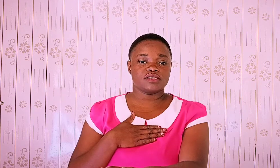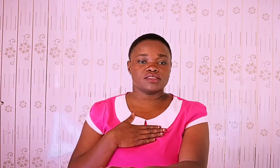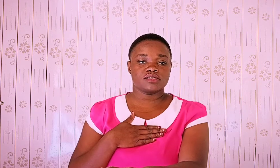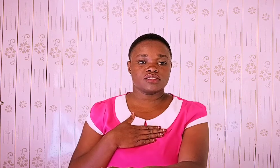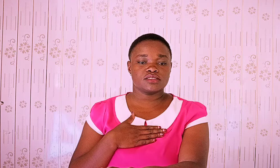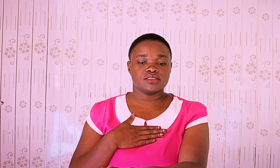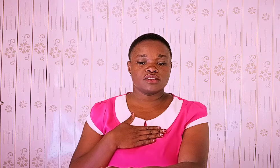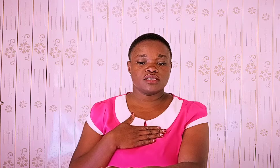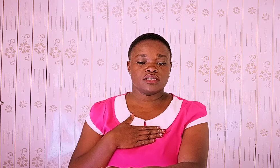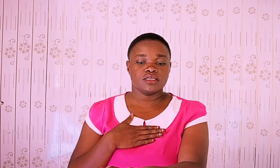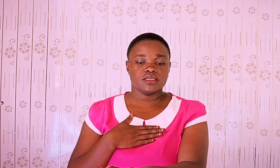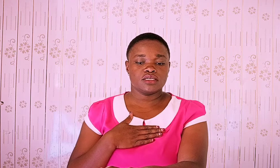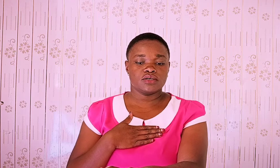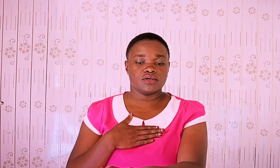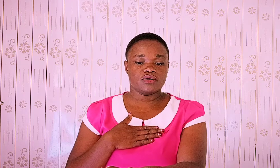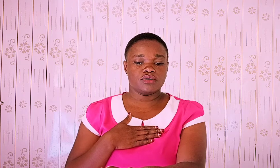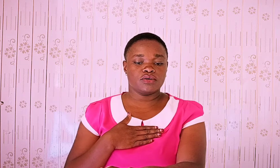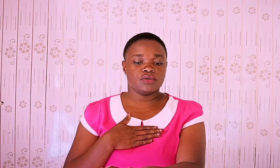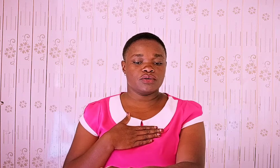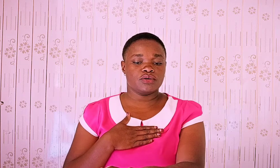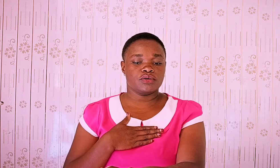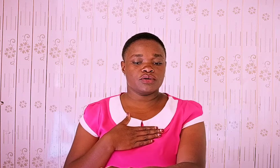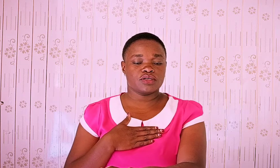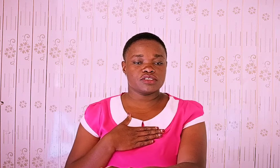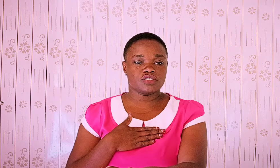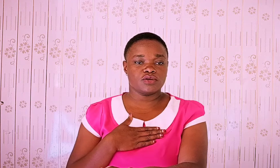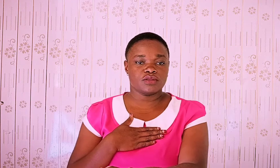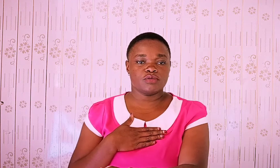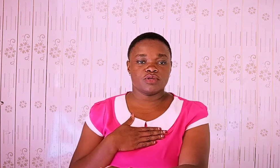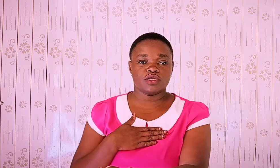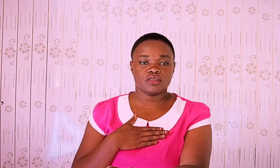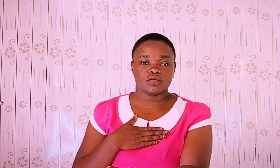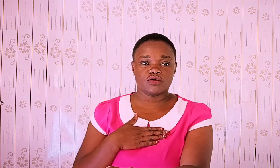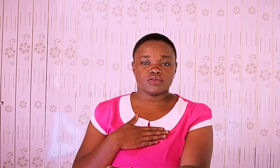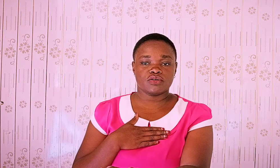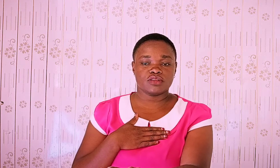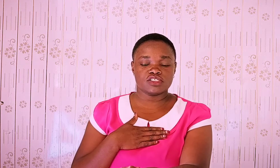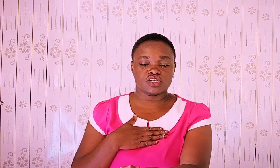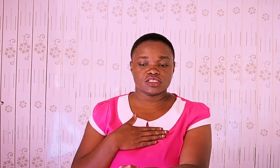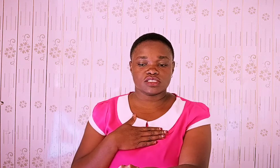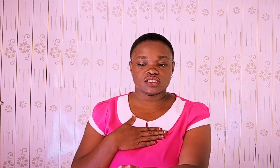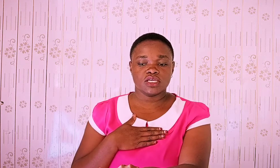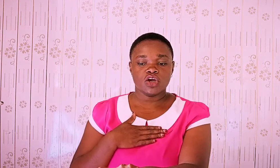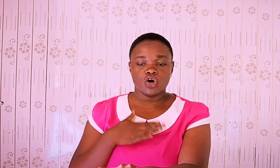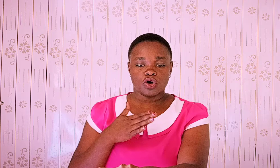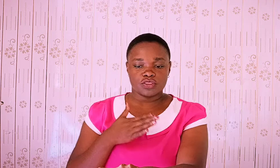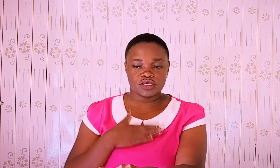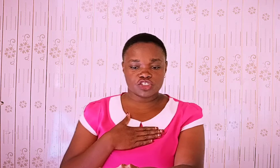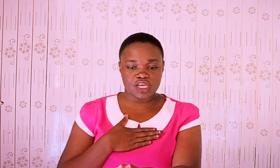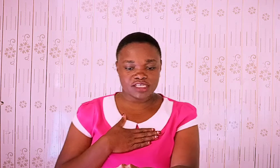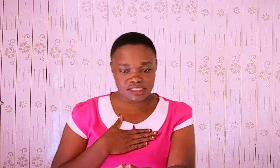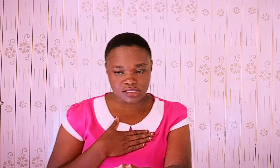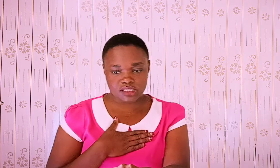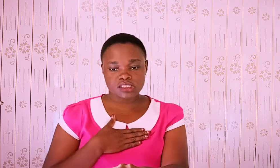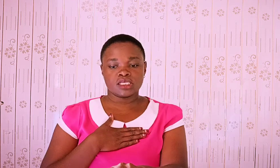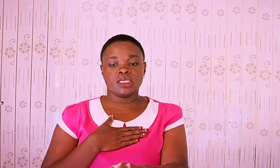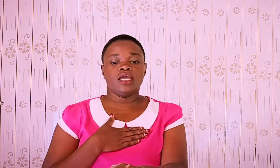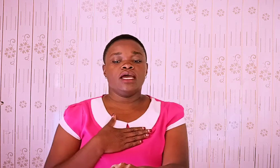placed on your chest. Resting on the chest. resting on the body or on the chest. chest. On the chest,